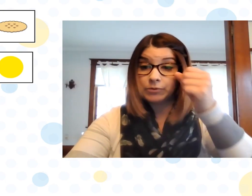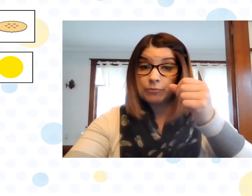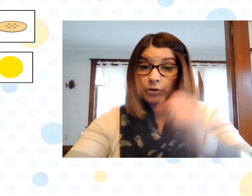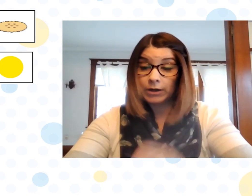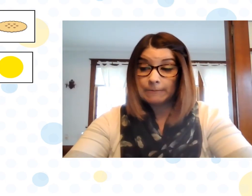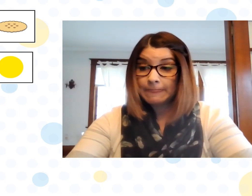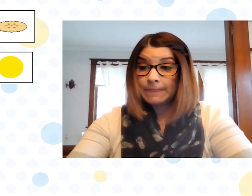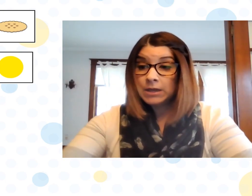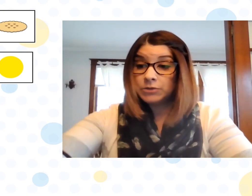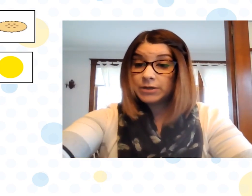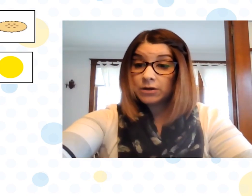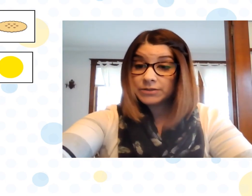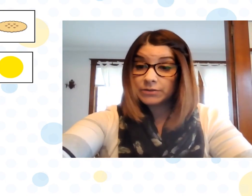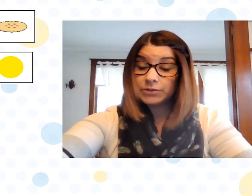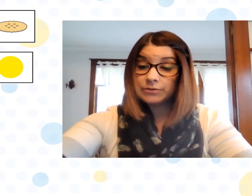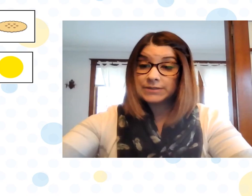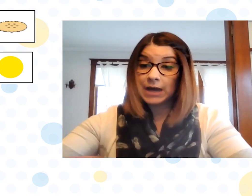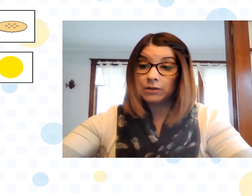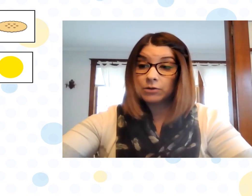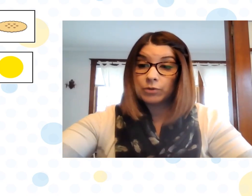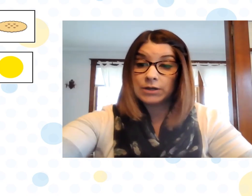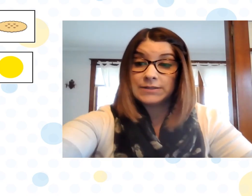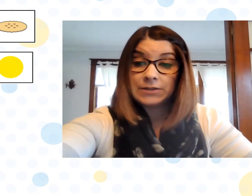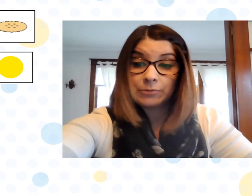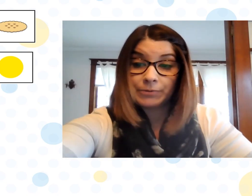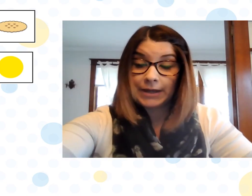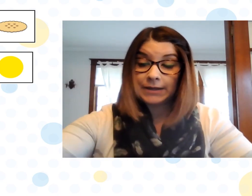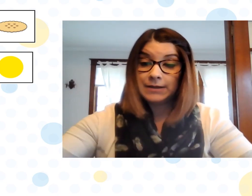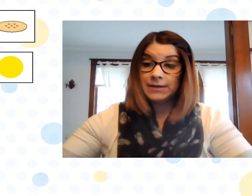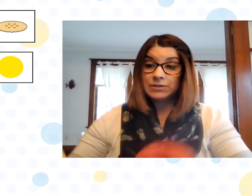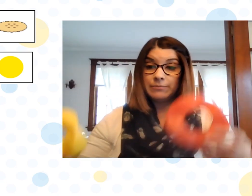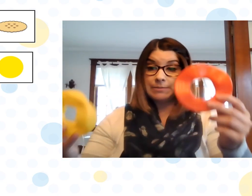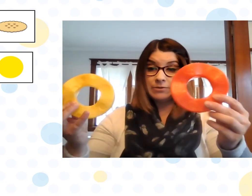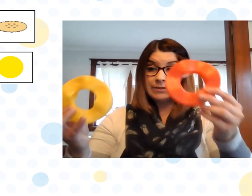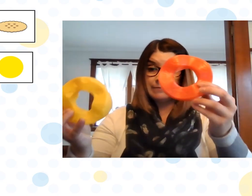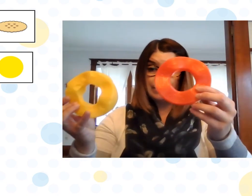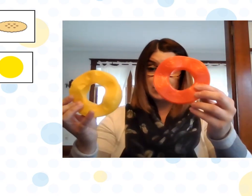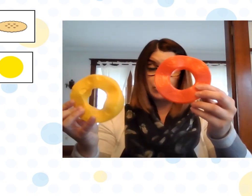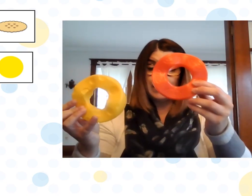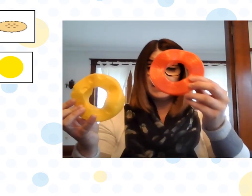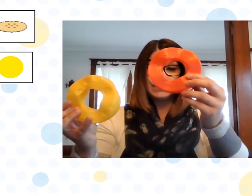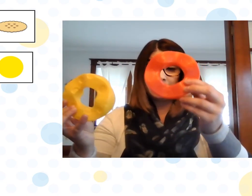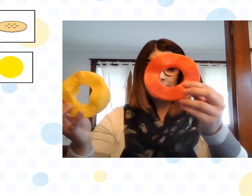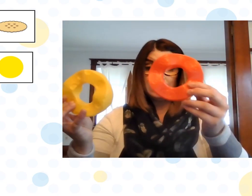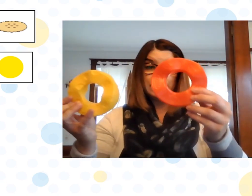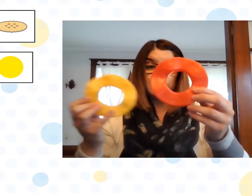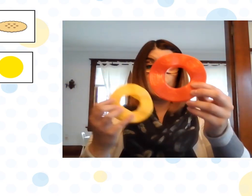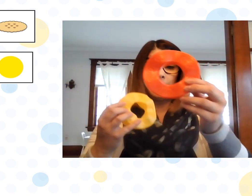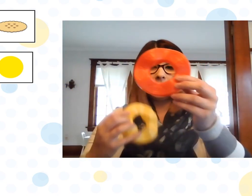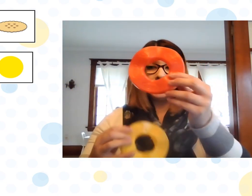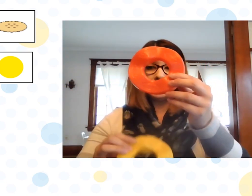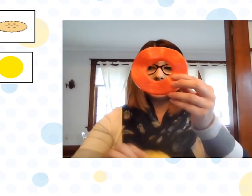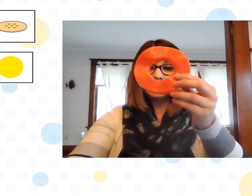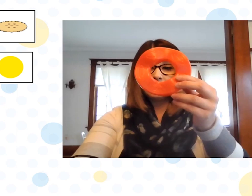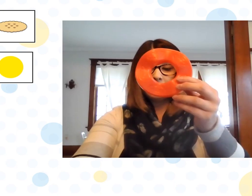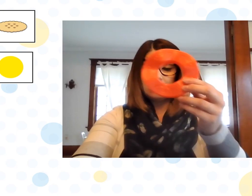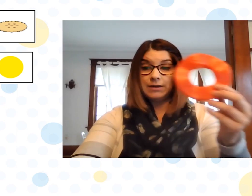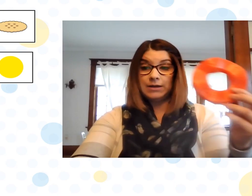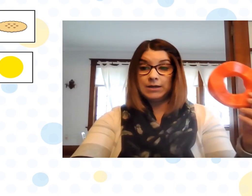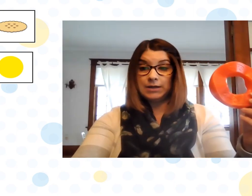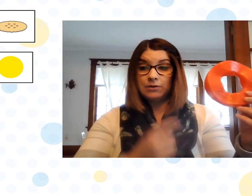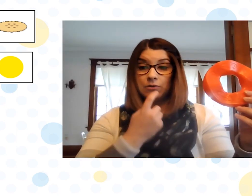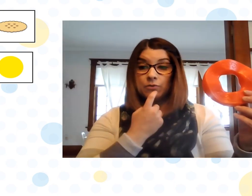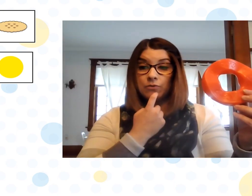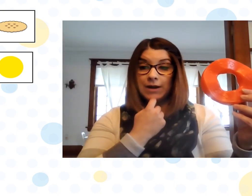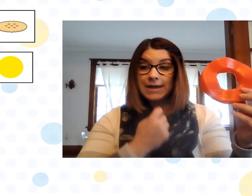blow more. You can also use color words in your play. So maybe you give them a choice. Do you want